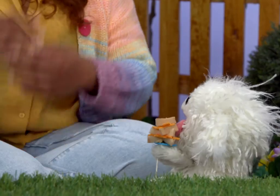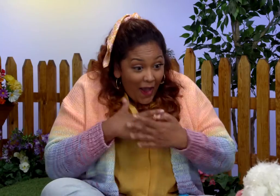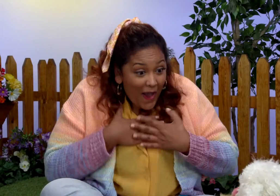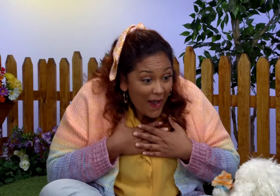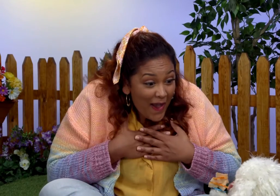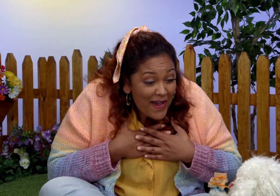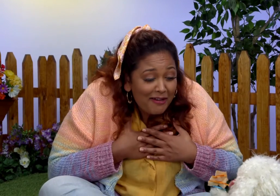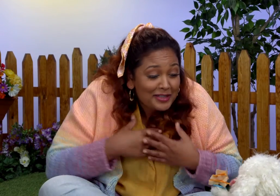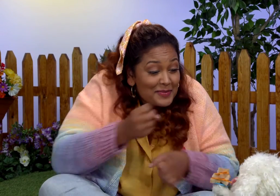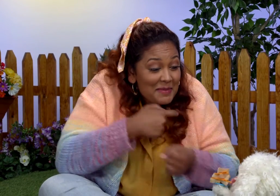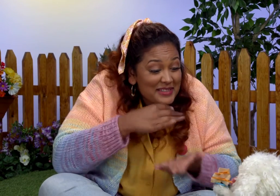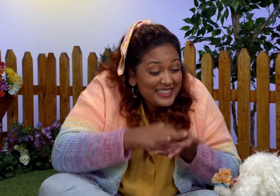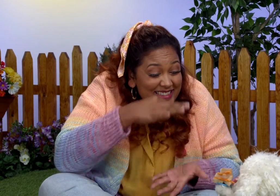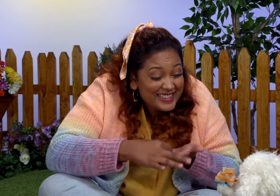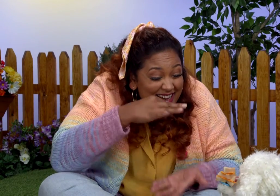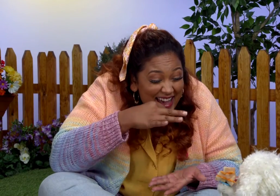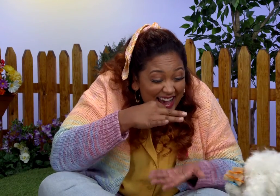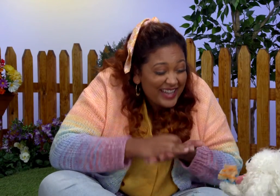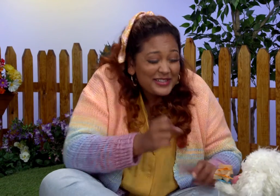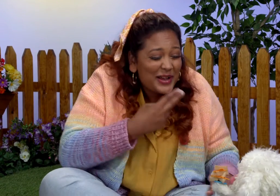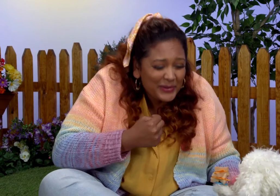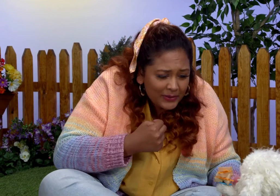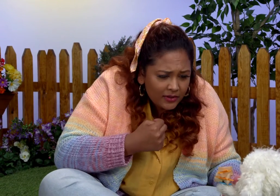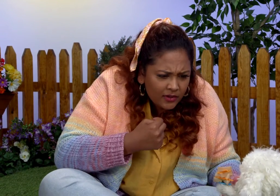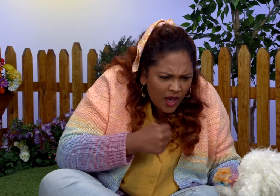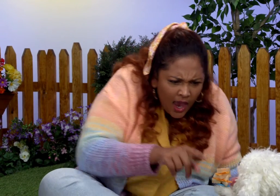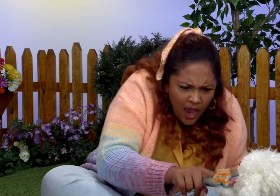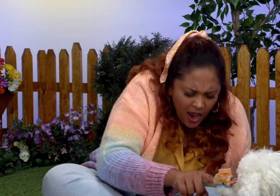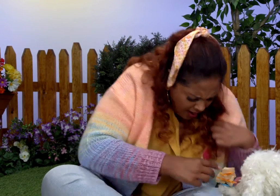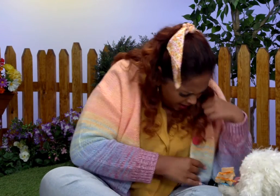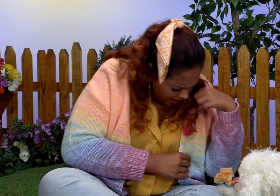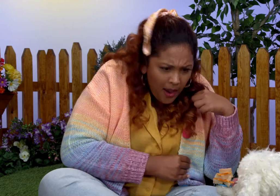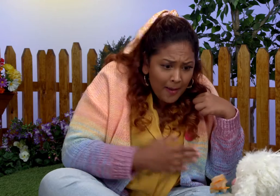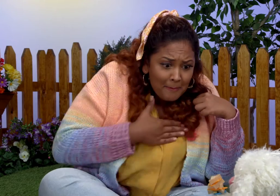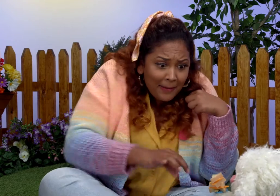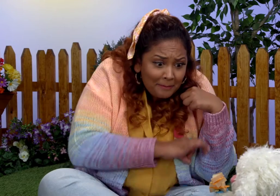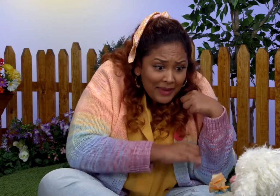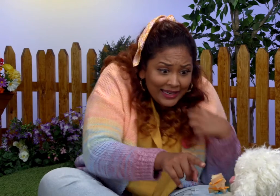Aw, Stuffy, did you make me a snack? You're as cute as a... Wait, is that my button?